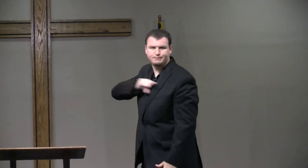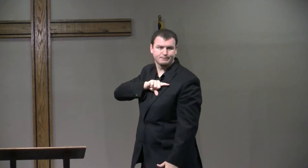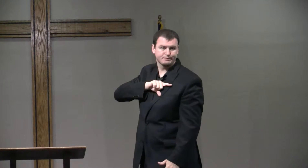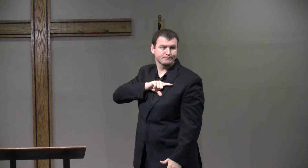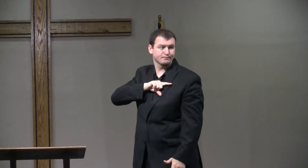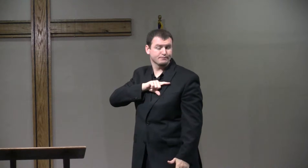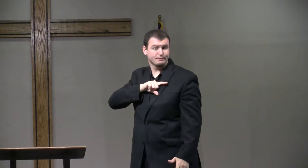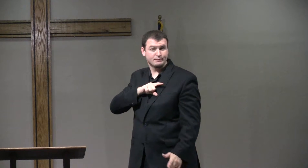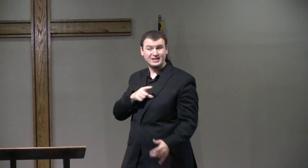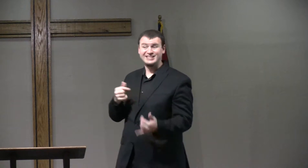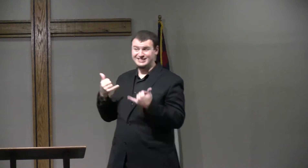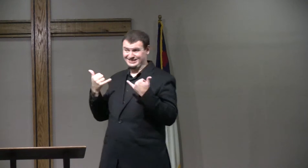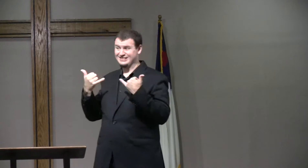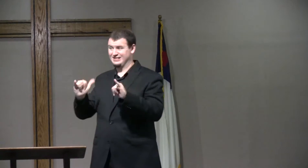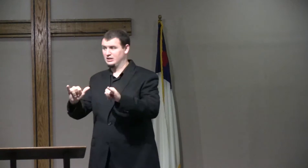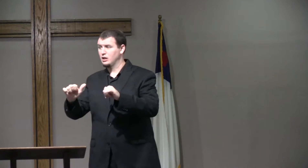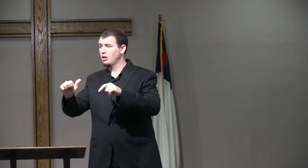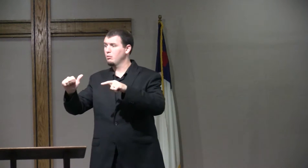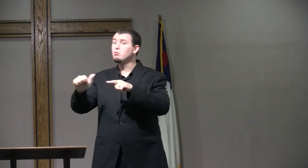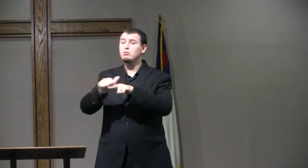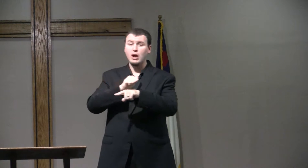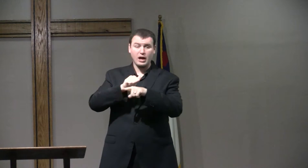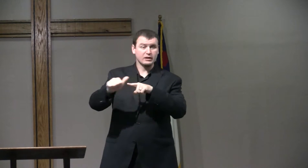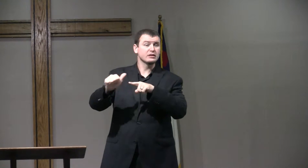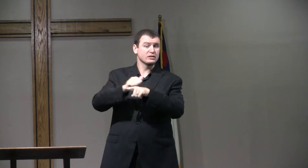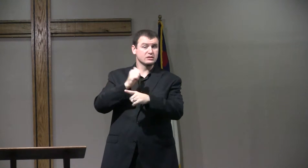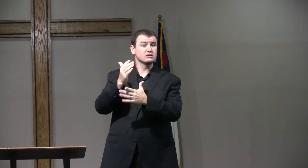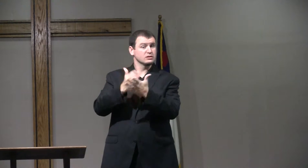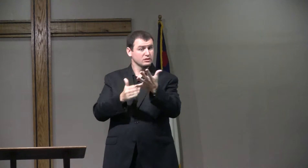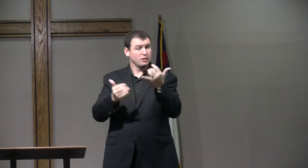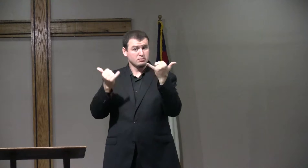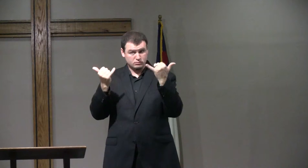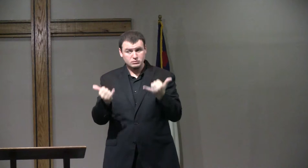they have been caught, then they would then be murdered and killed.